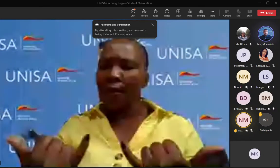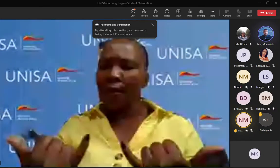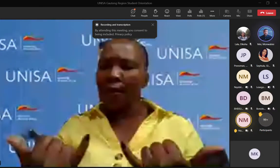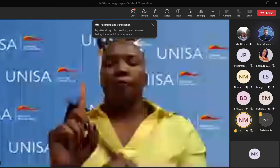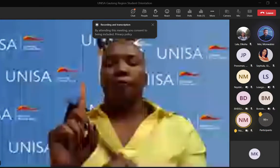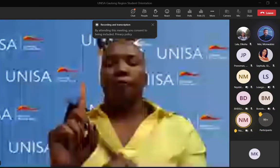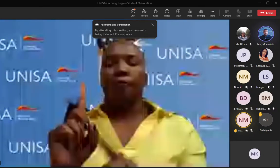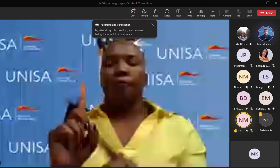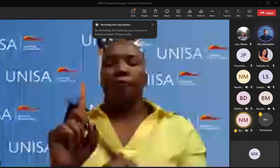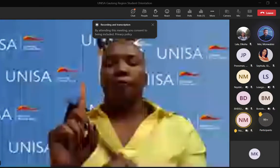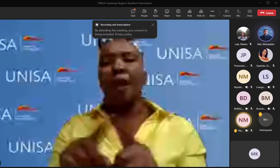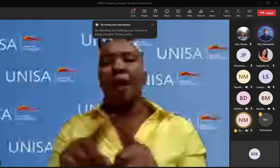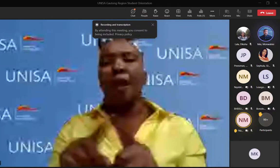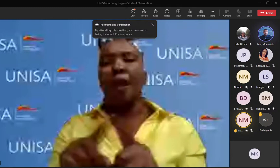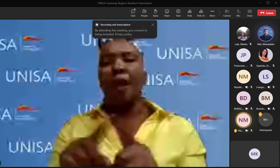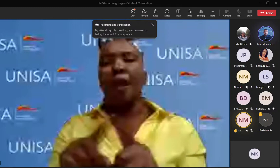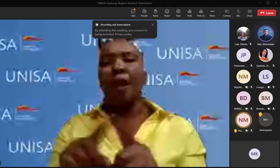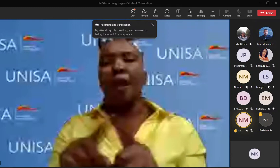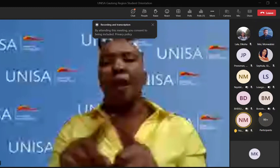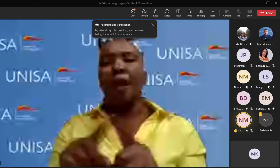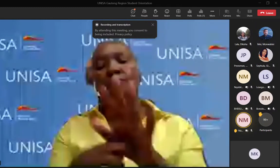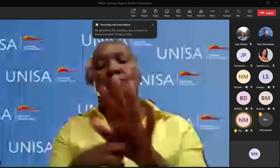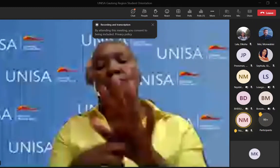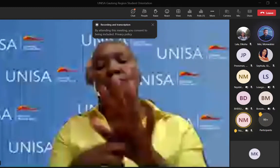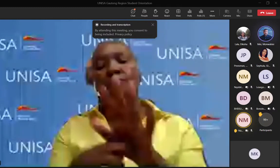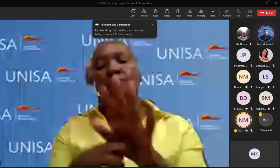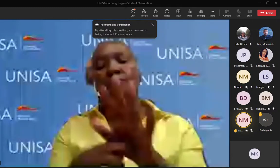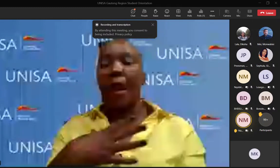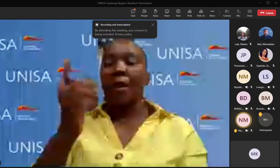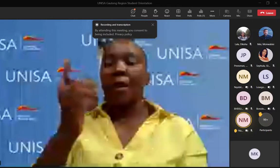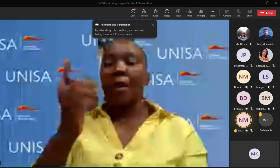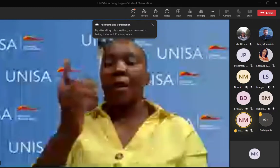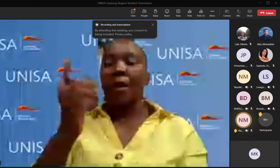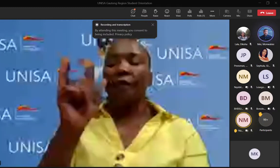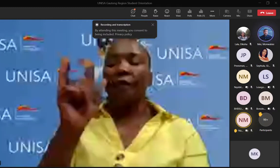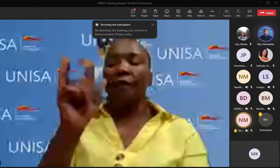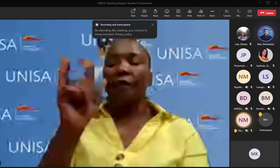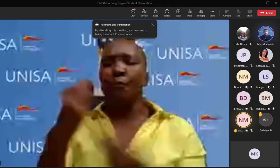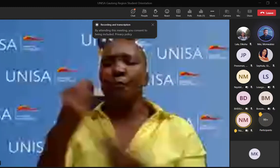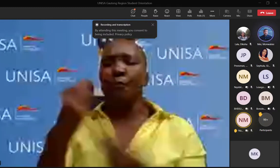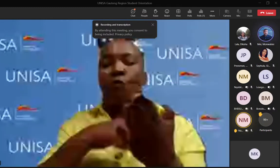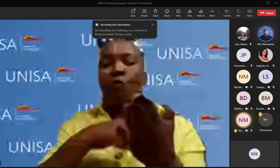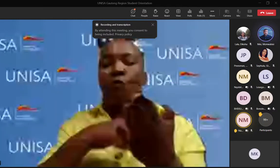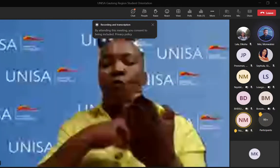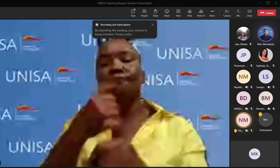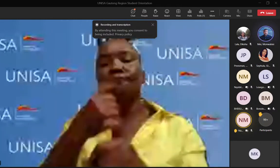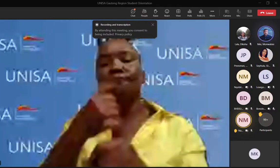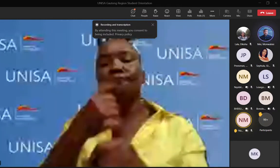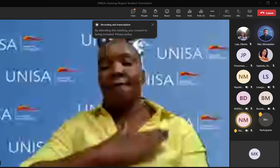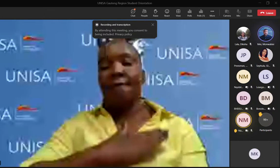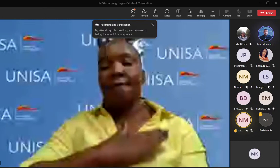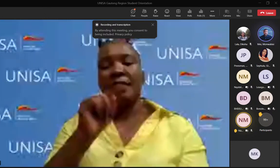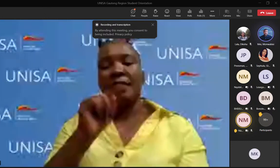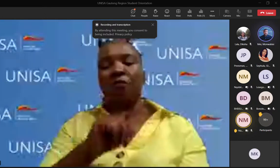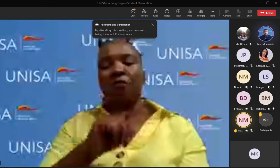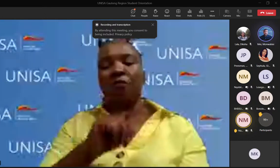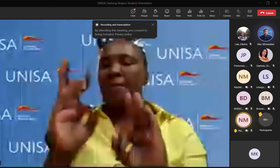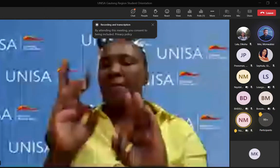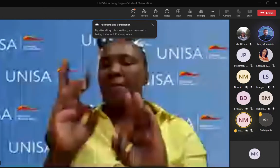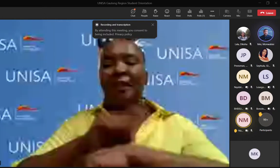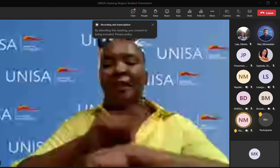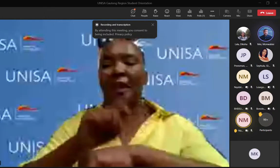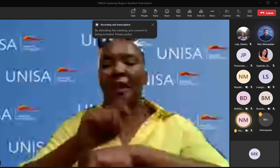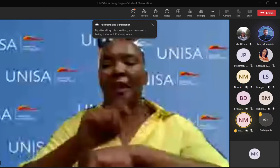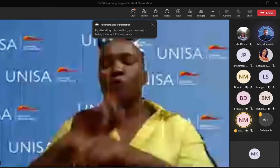there's nothing wrong with the question that you asked it's just that I feel that it was not a perfect time for you to ask it because right now